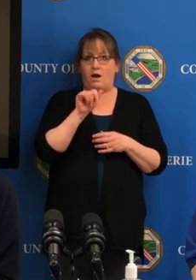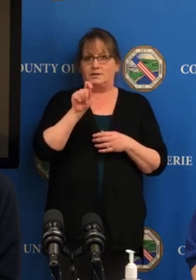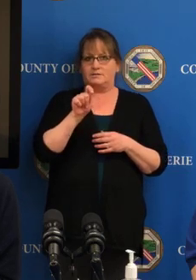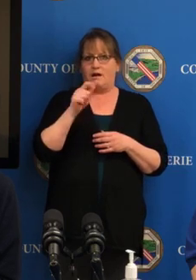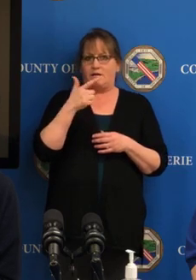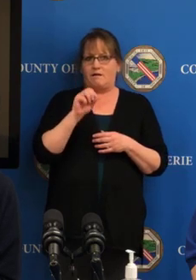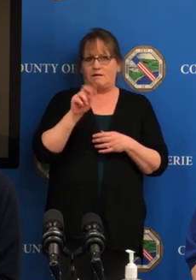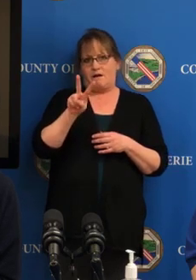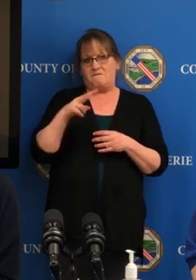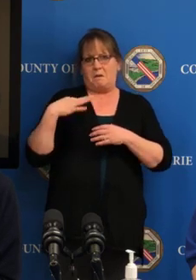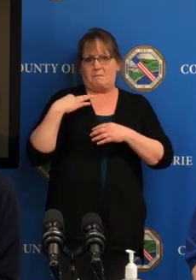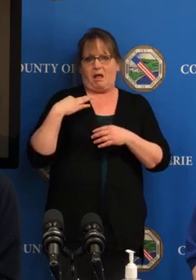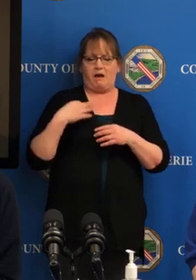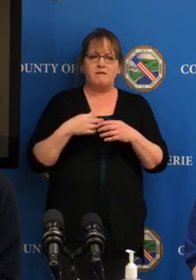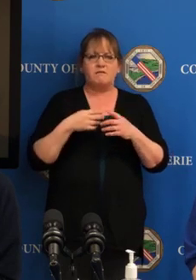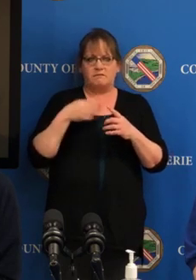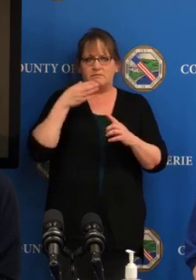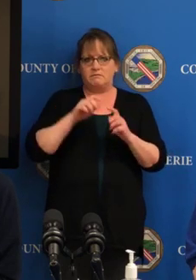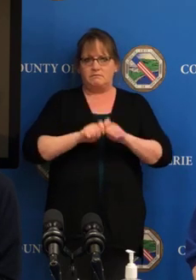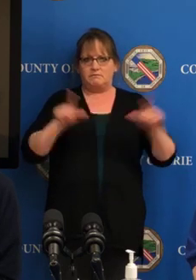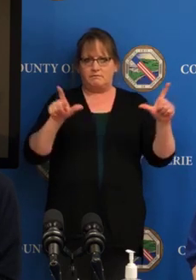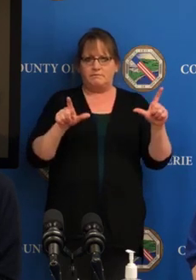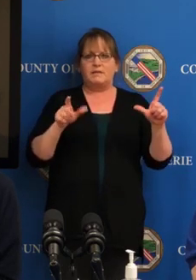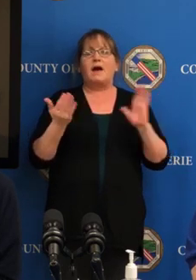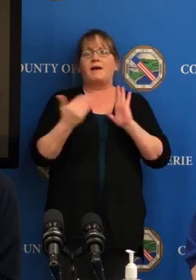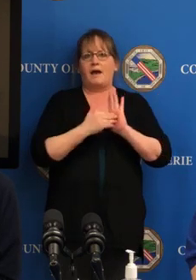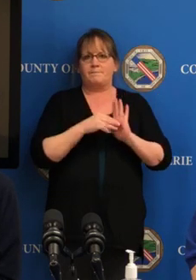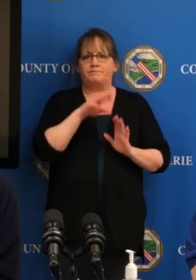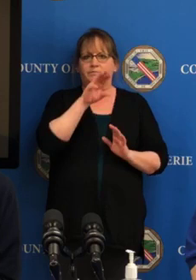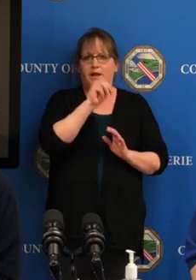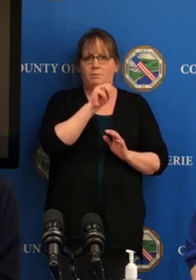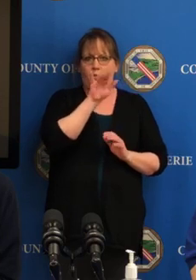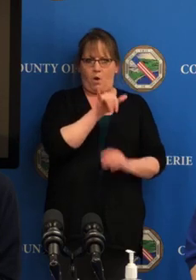mybenefits.ny.gov. Once again, that's